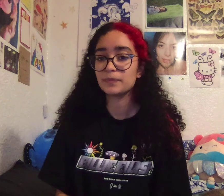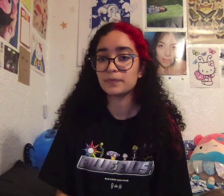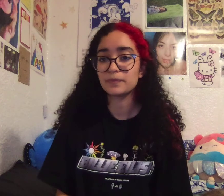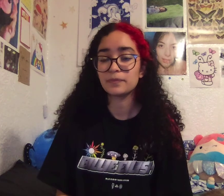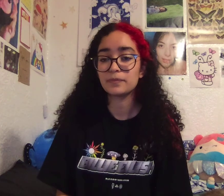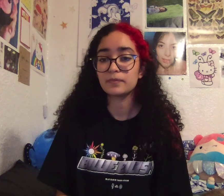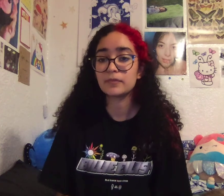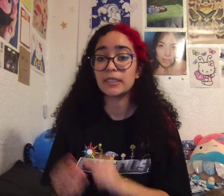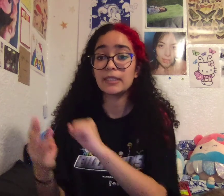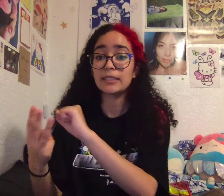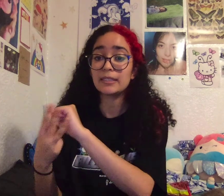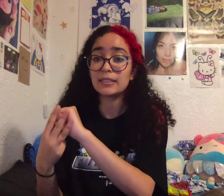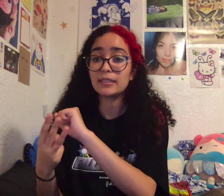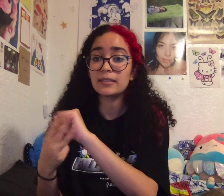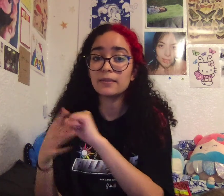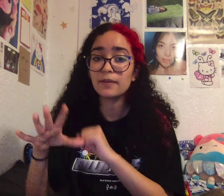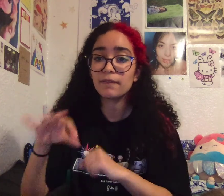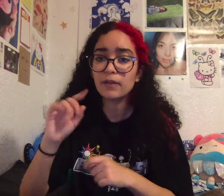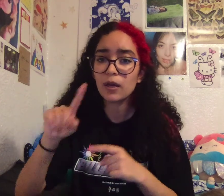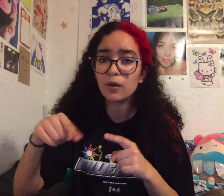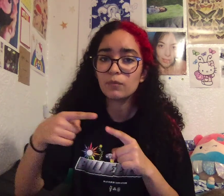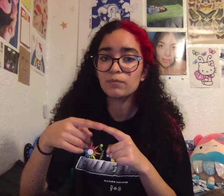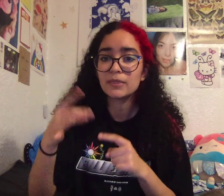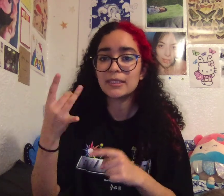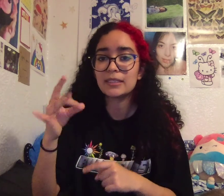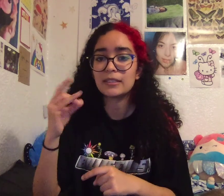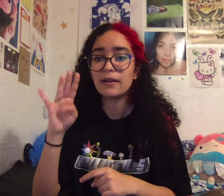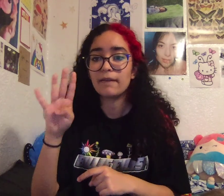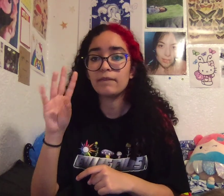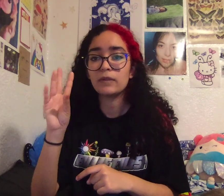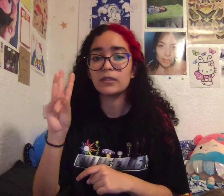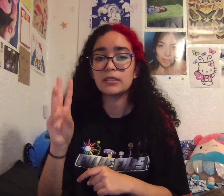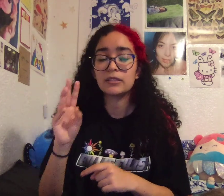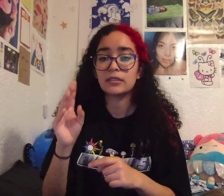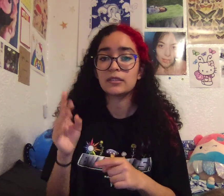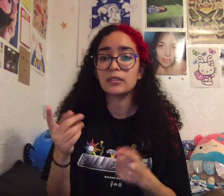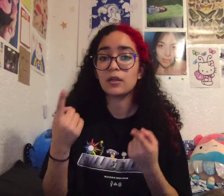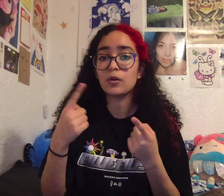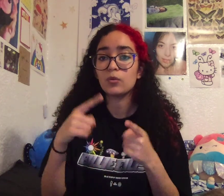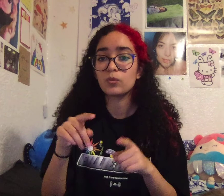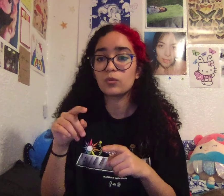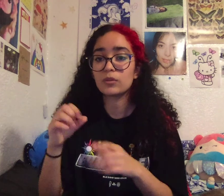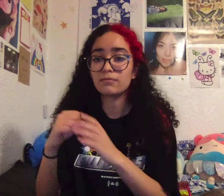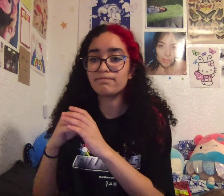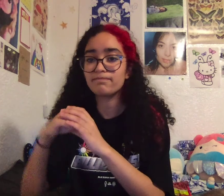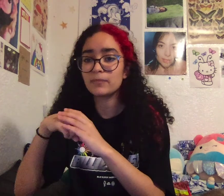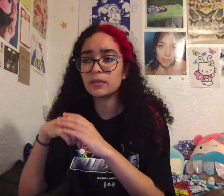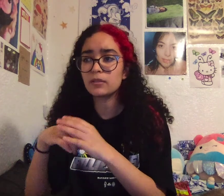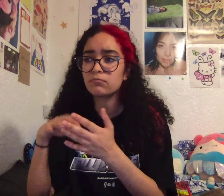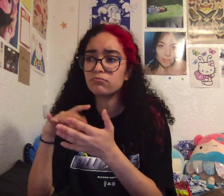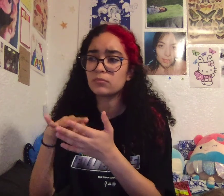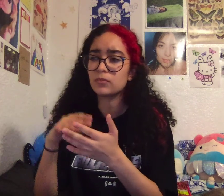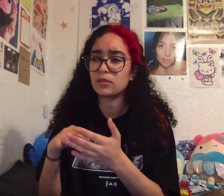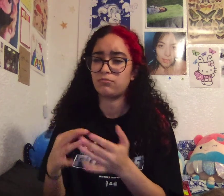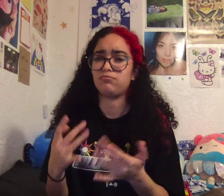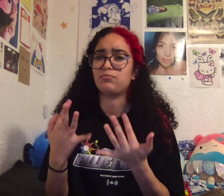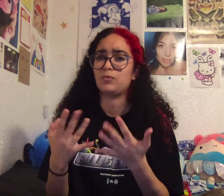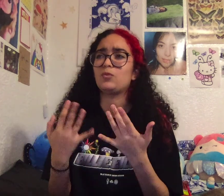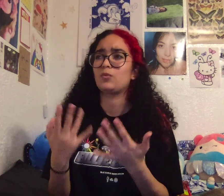Neptune was discovered in 1846 when Uranus was being studied. They were like, wait a second, there's a whole other planet here on the